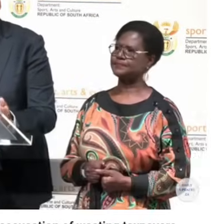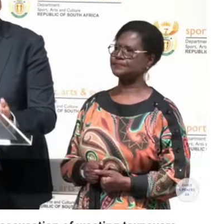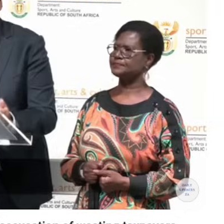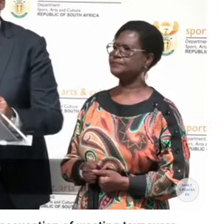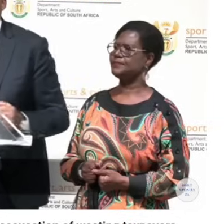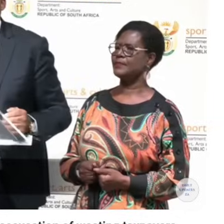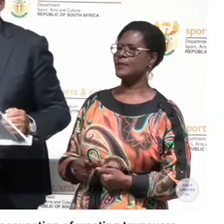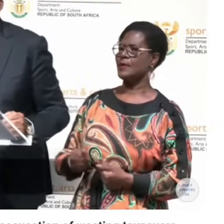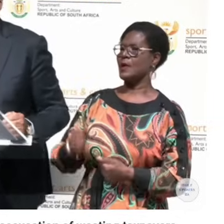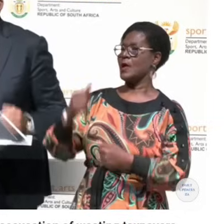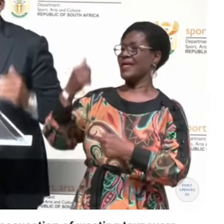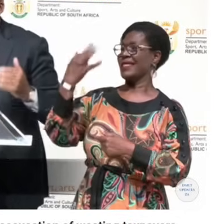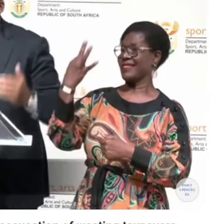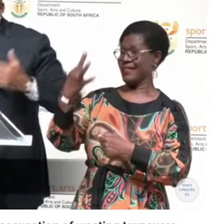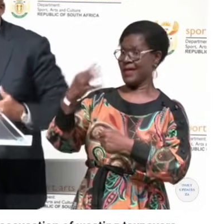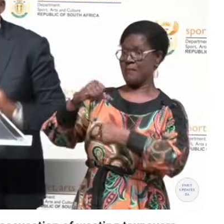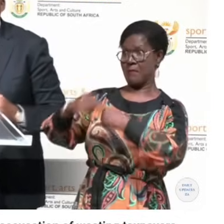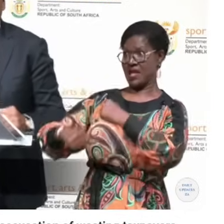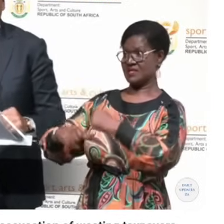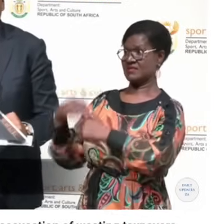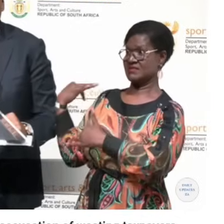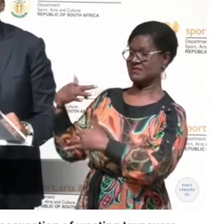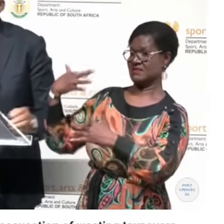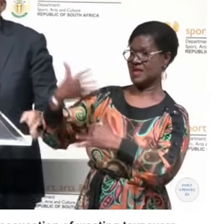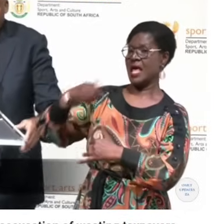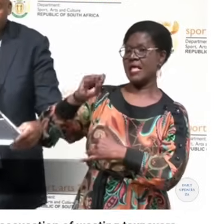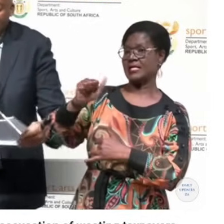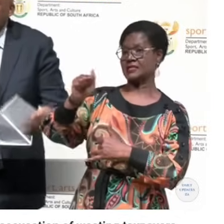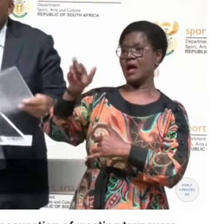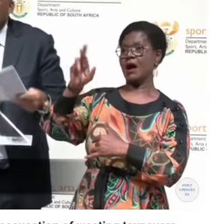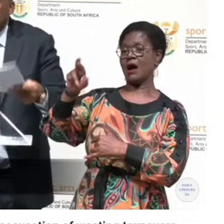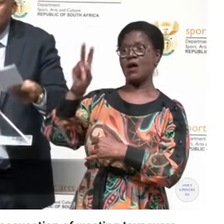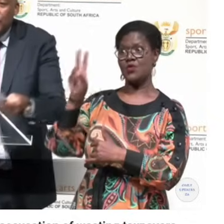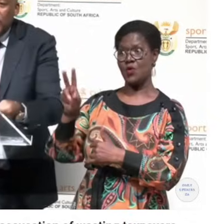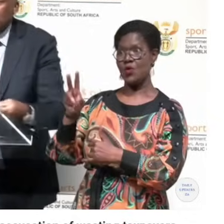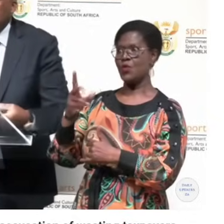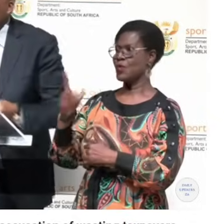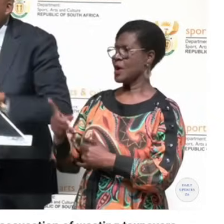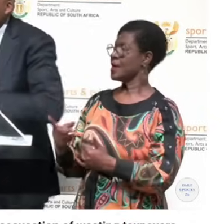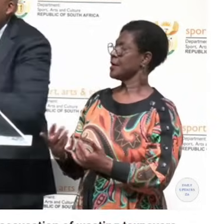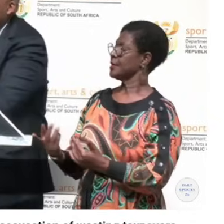3 months ago, SARU met with me and they presented the deal